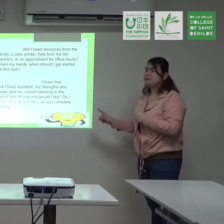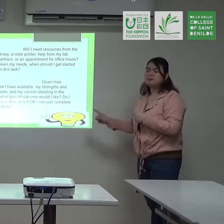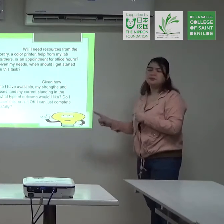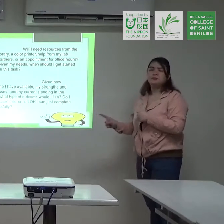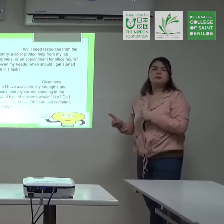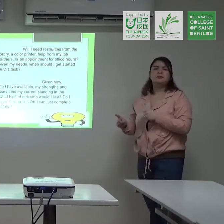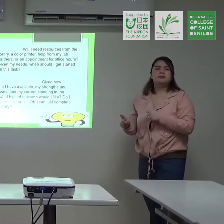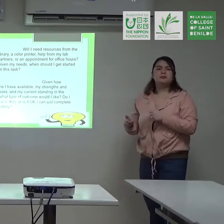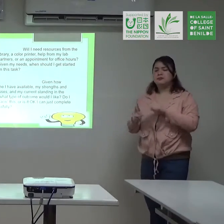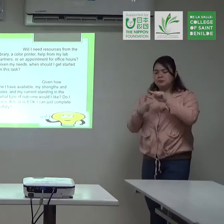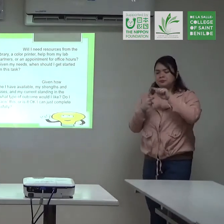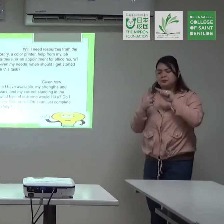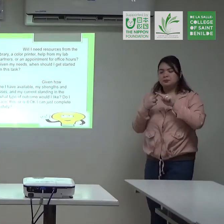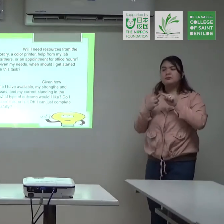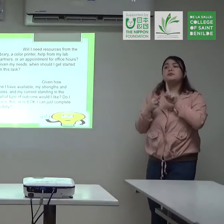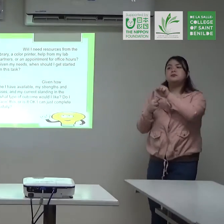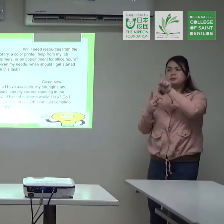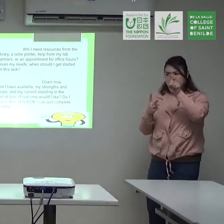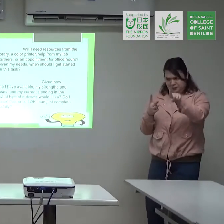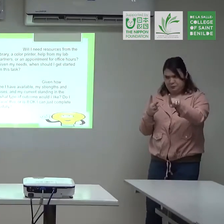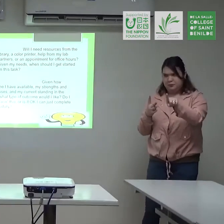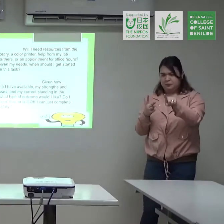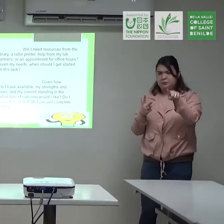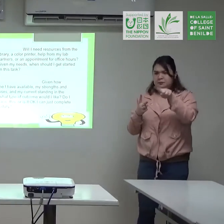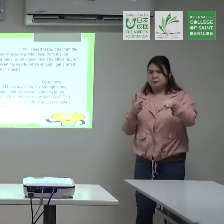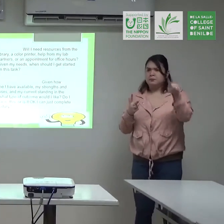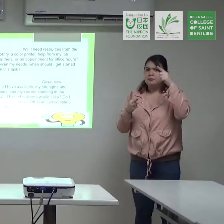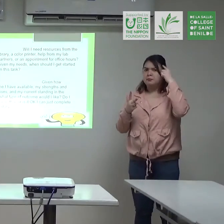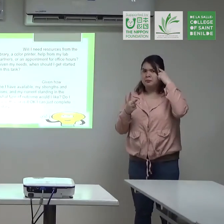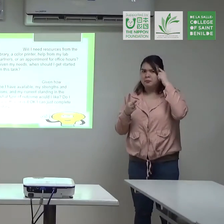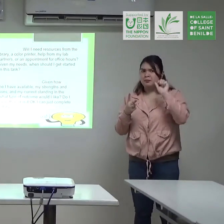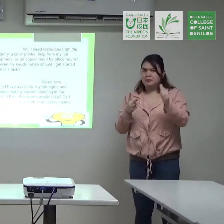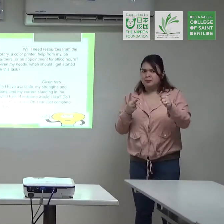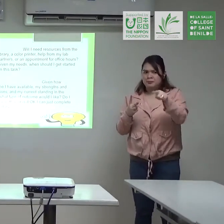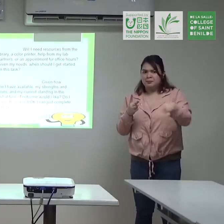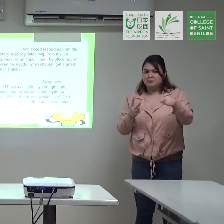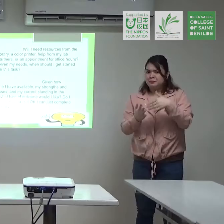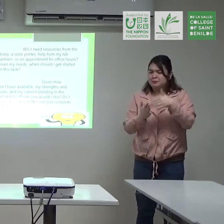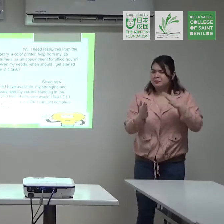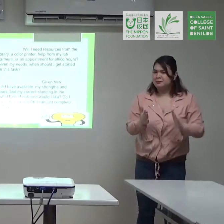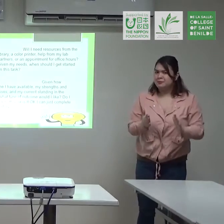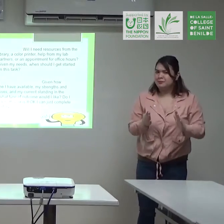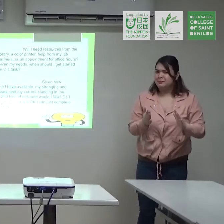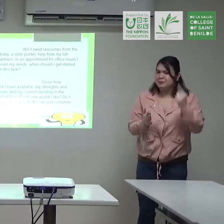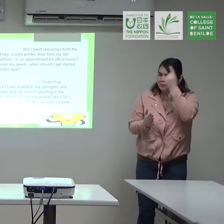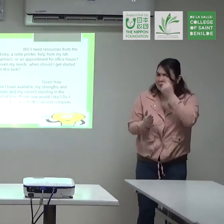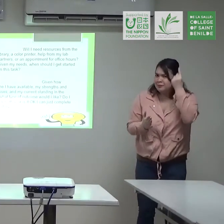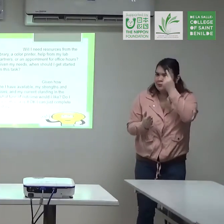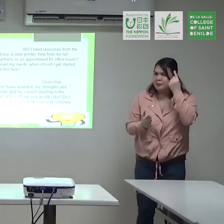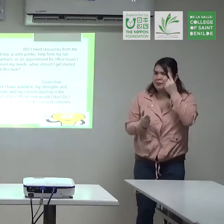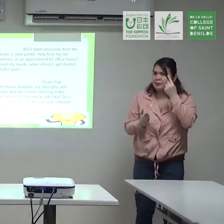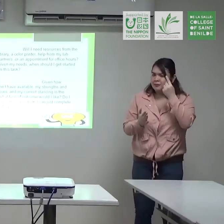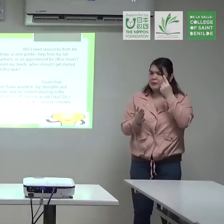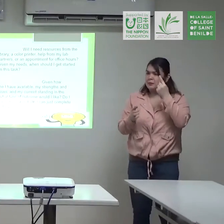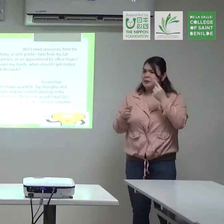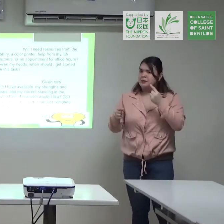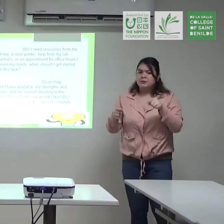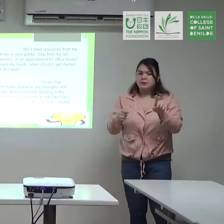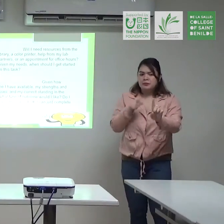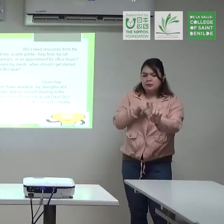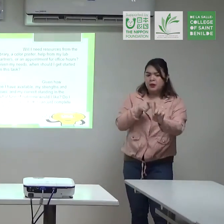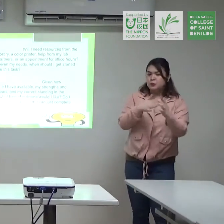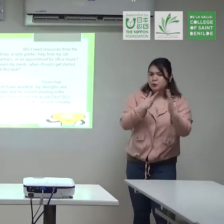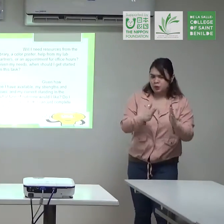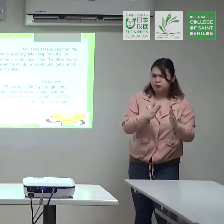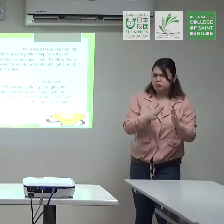all questions that would come into the mind of the student, which is very beneficial to him in